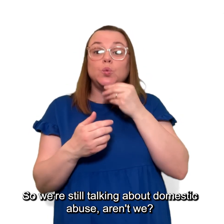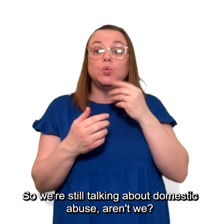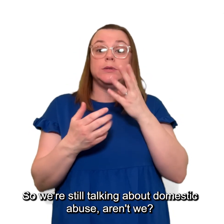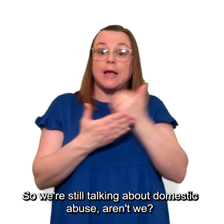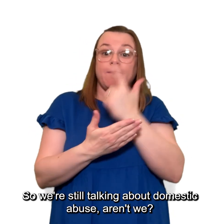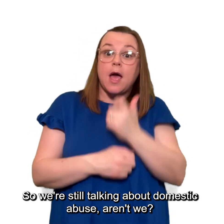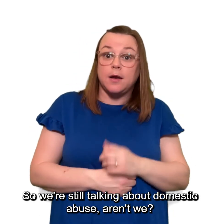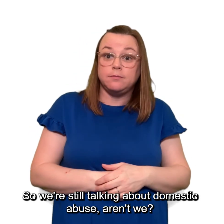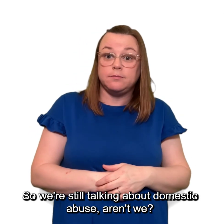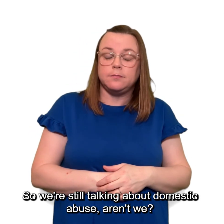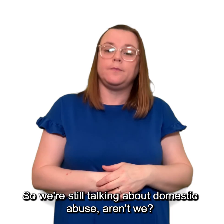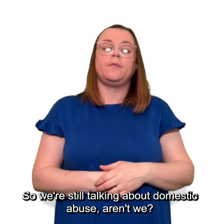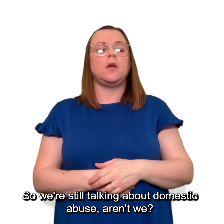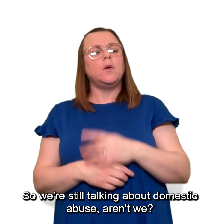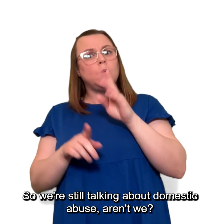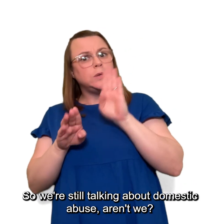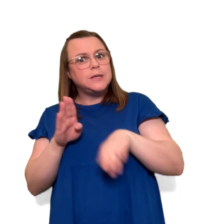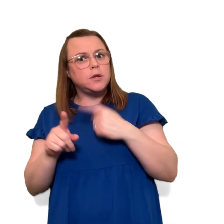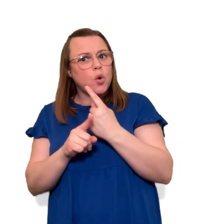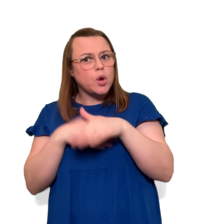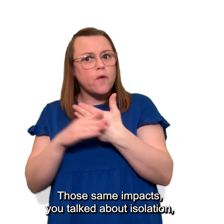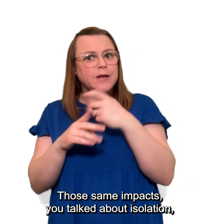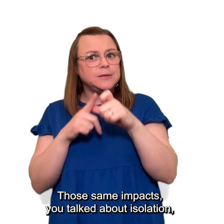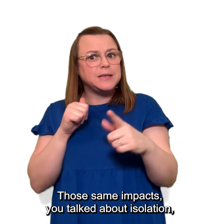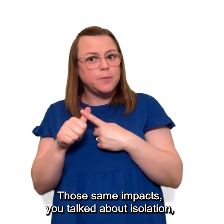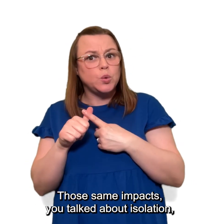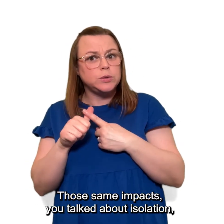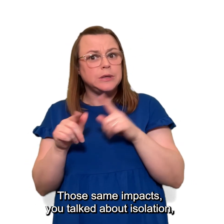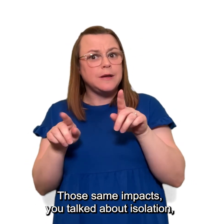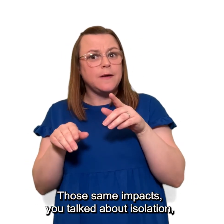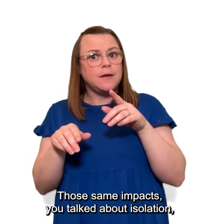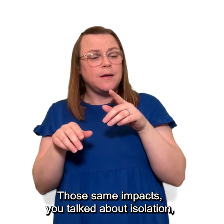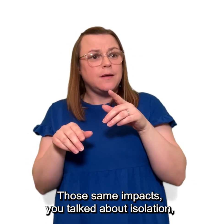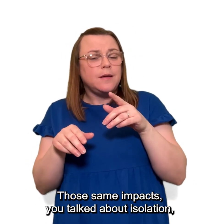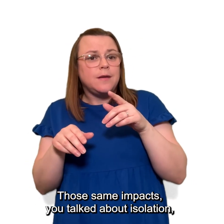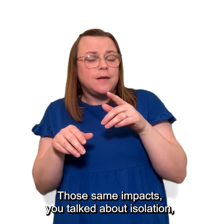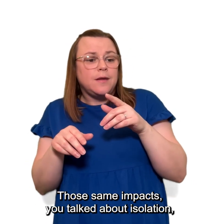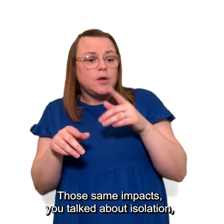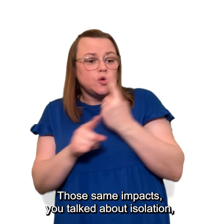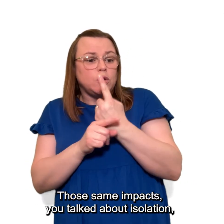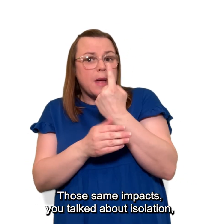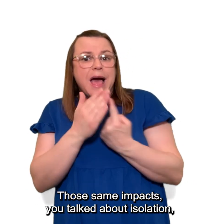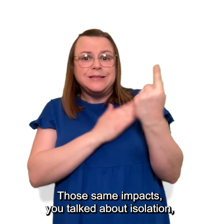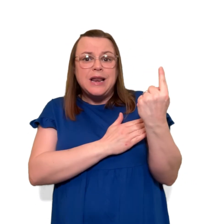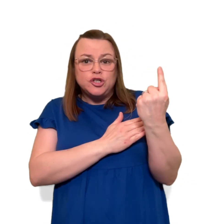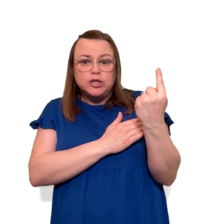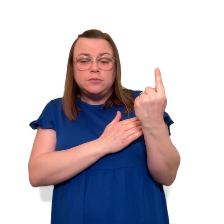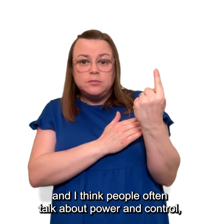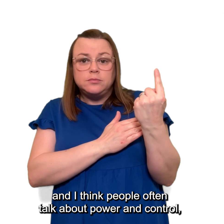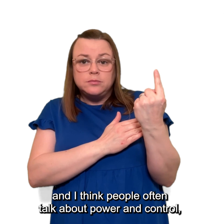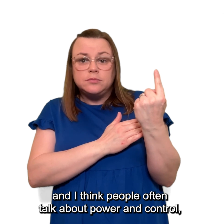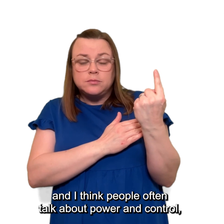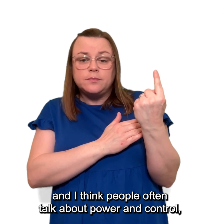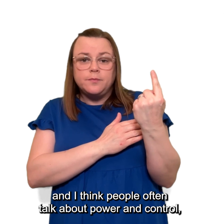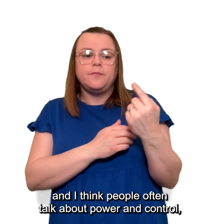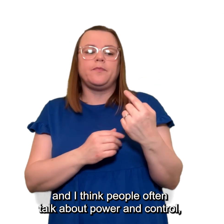So we're still talking about domestic abuse, aren't we? Those same impacts. You talked about isolation, and I